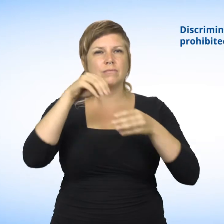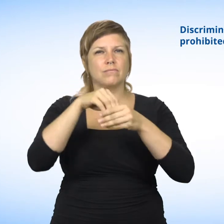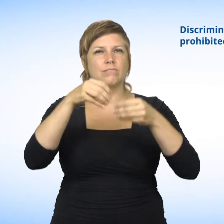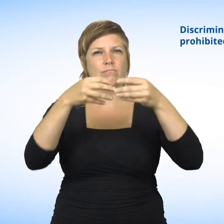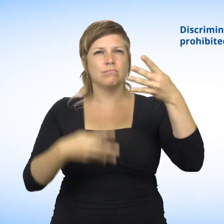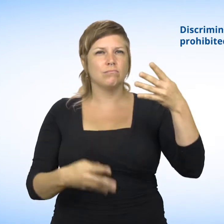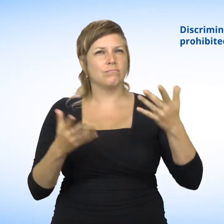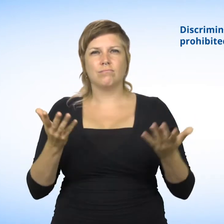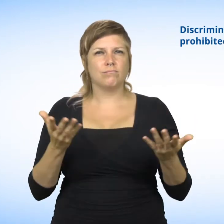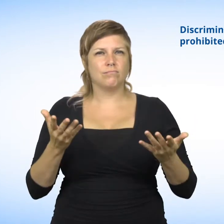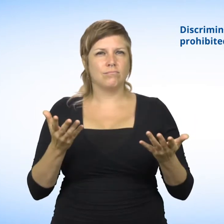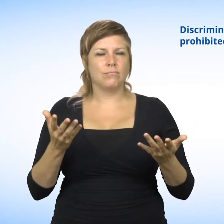Juridical acts include